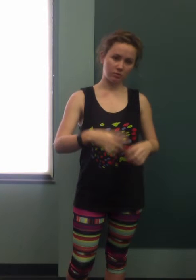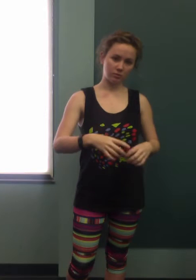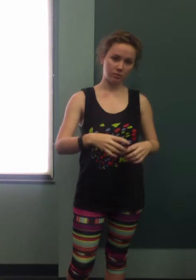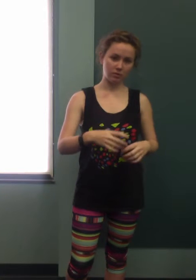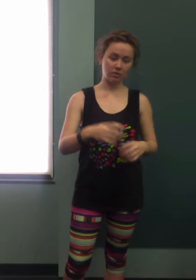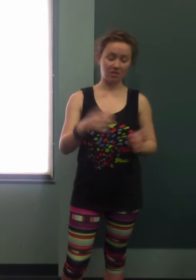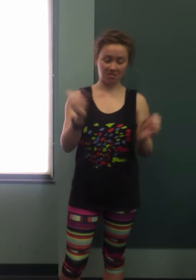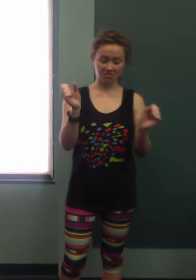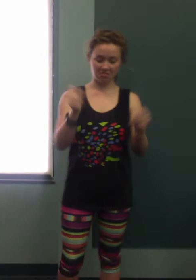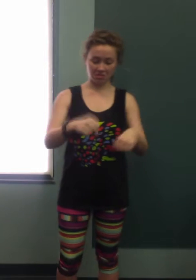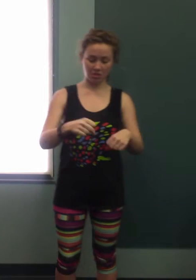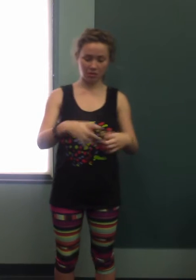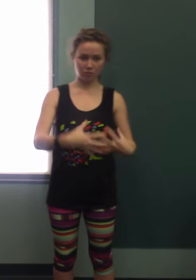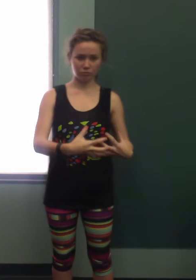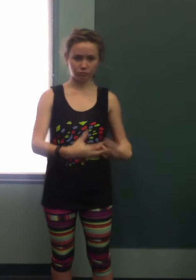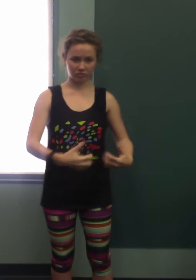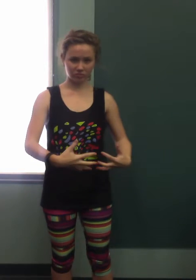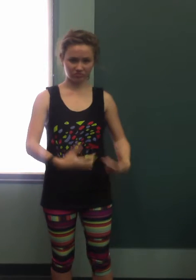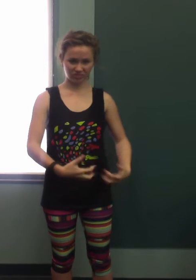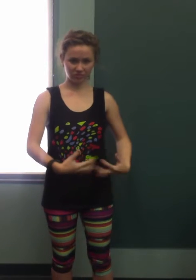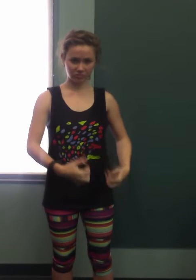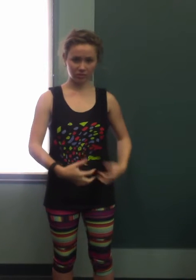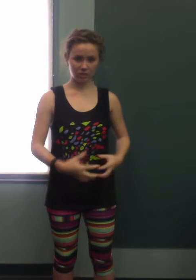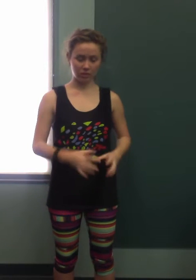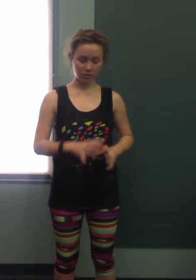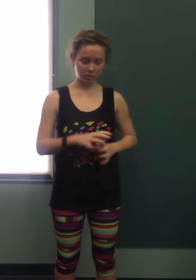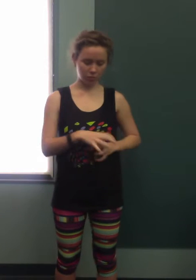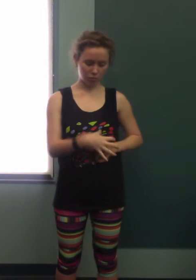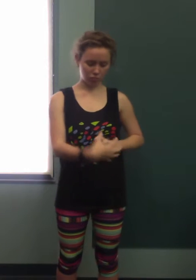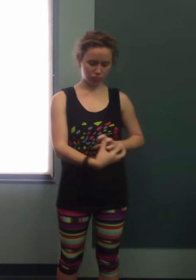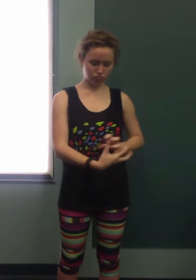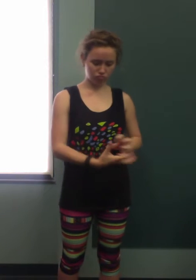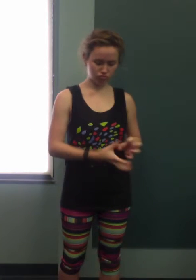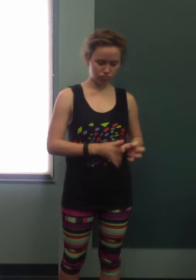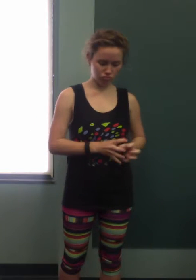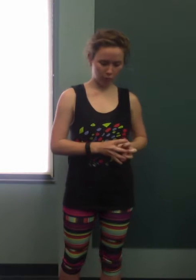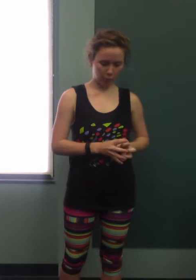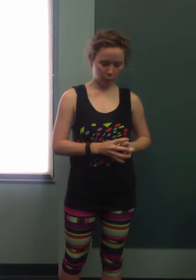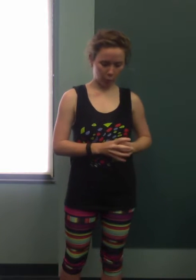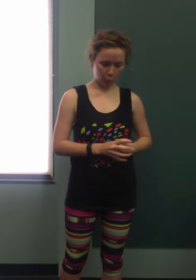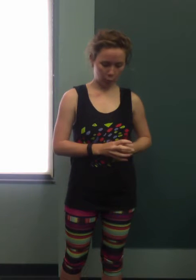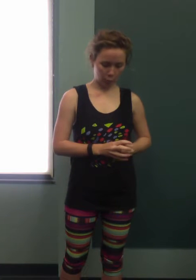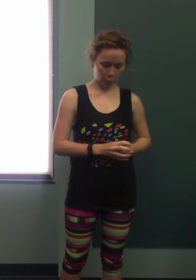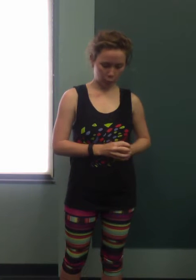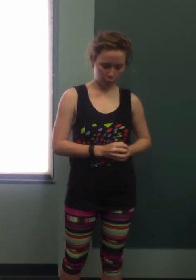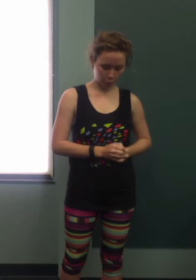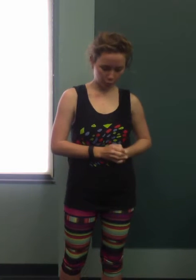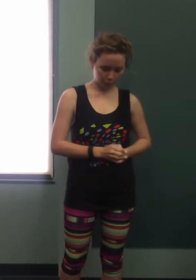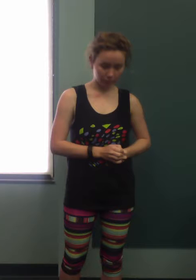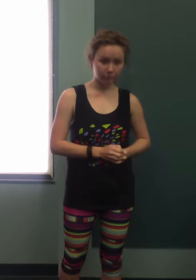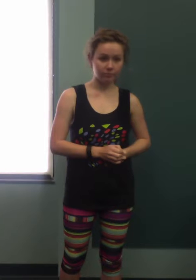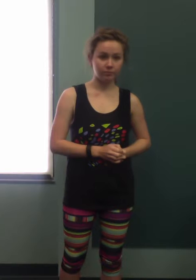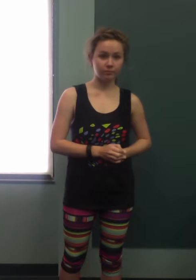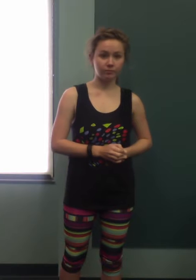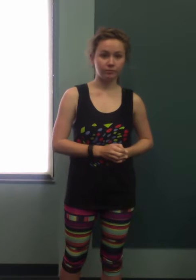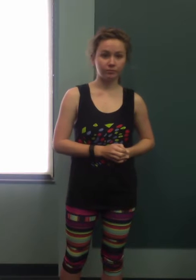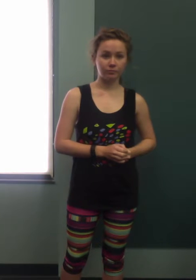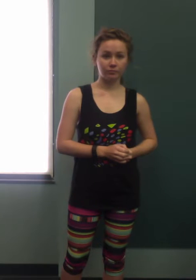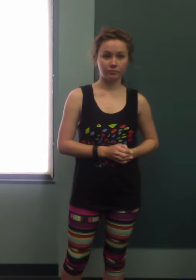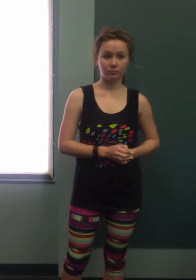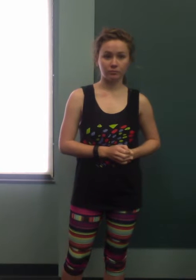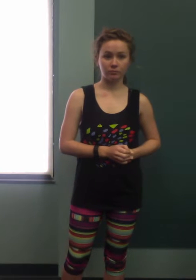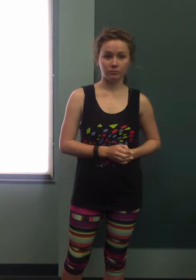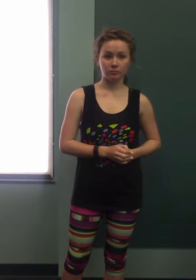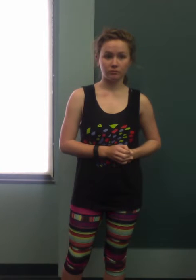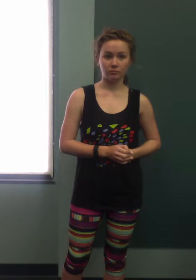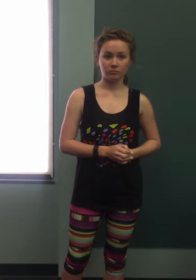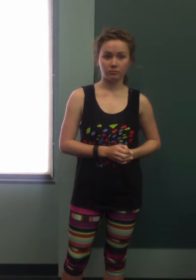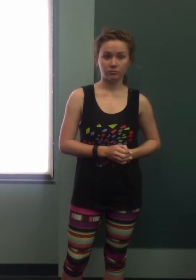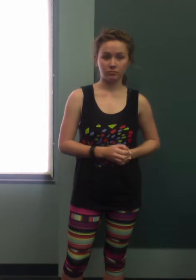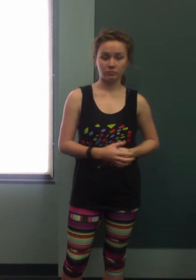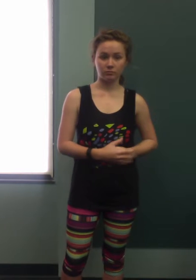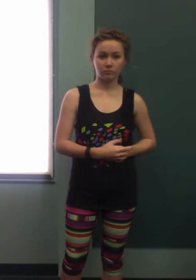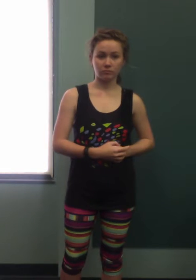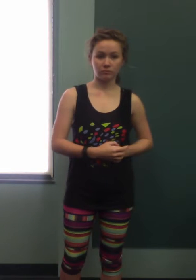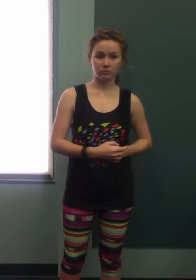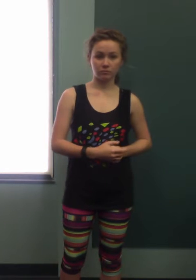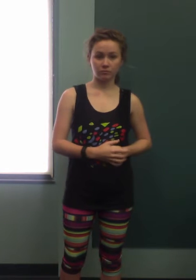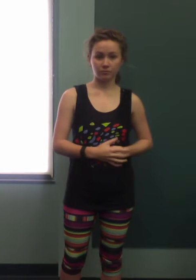actually surround the lipids, make them much smaller, so they emulsify the fat, and so we can start breaking that down. Okay, so that's going to